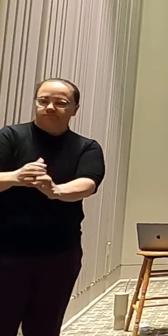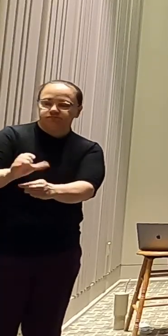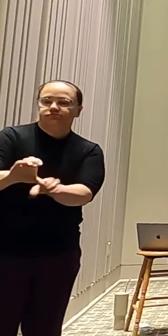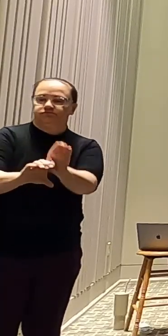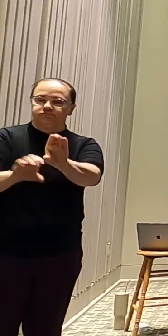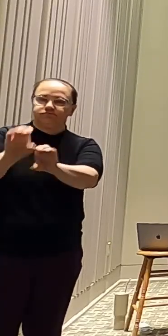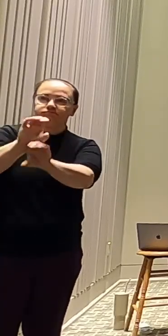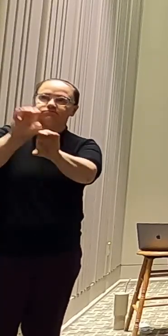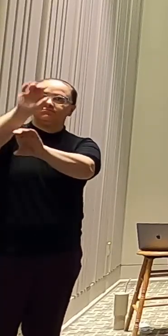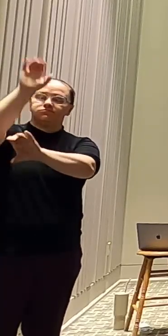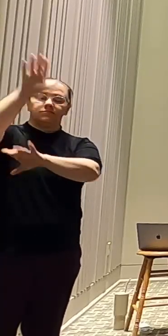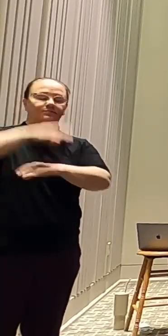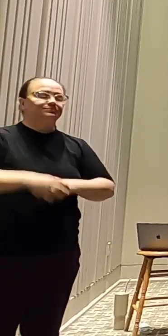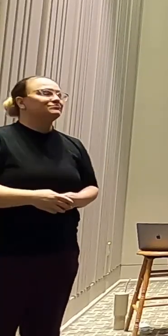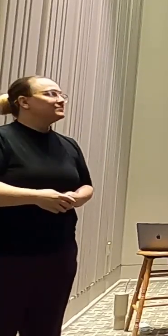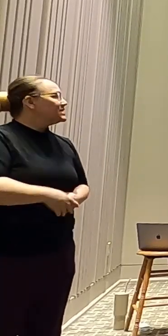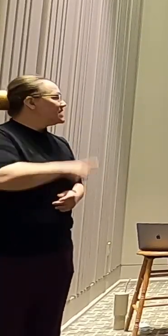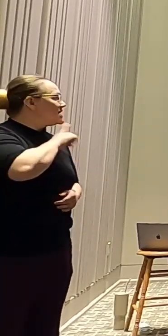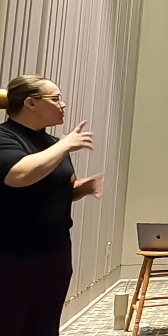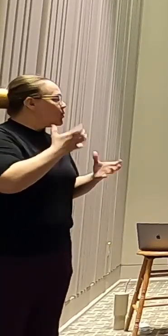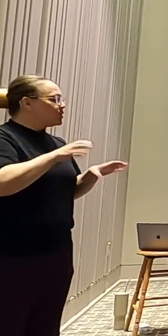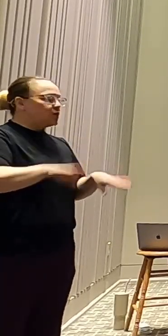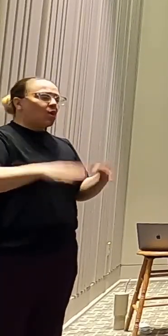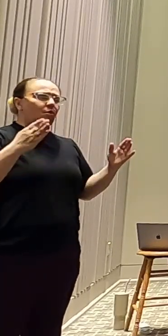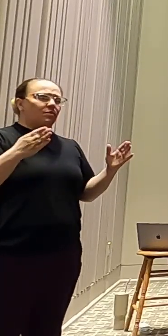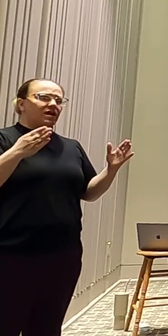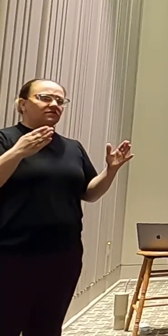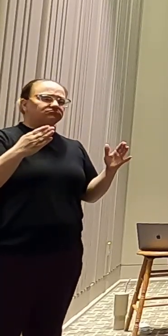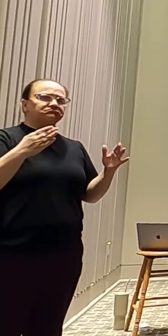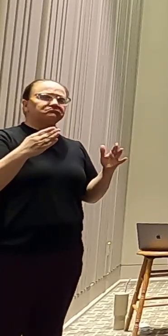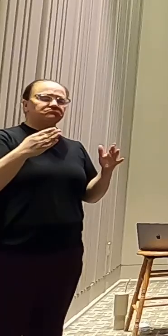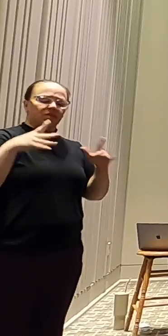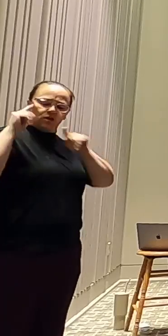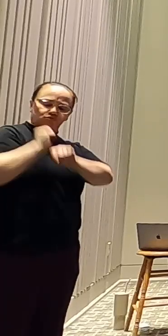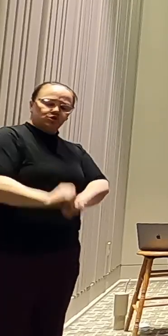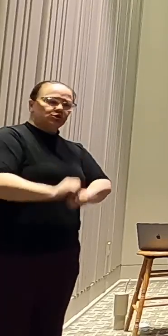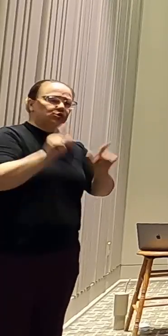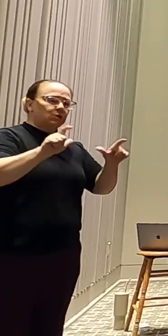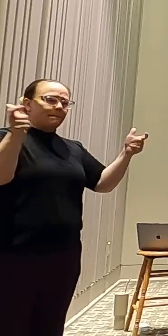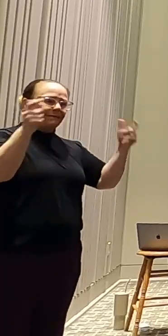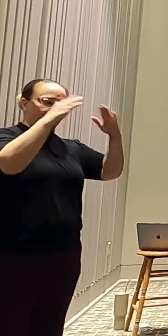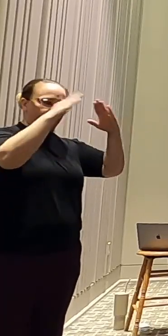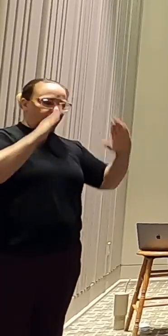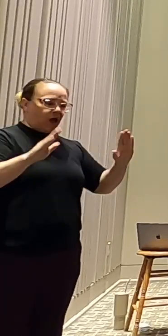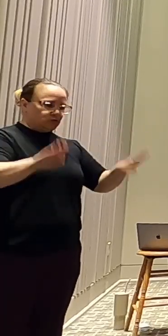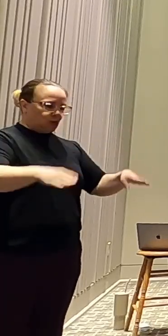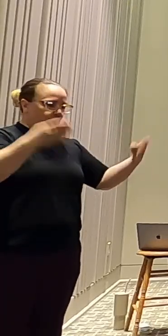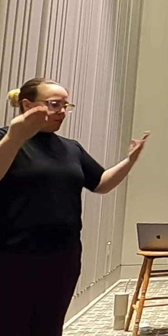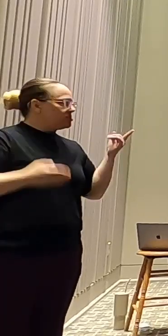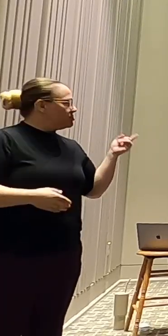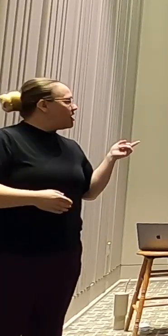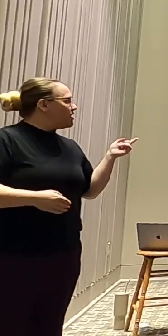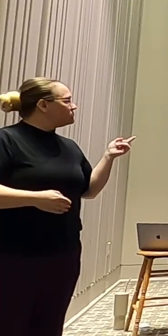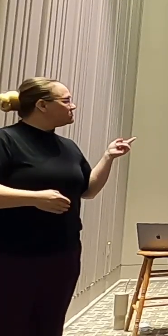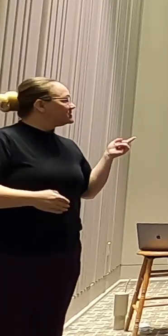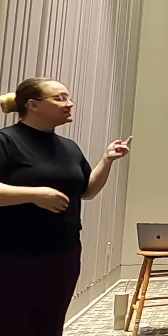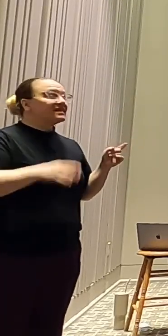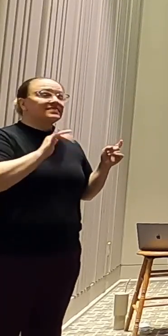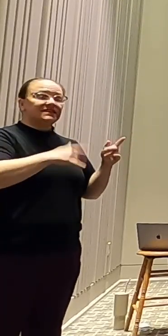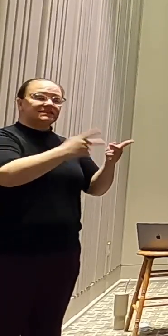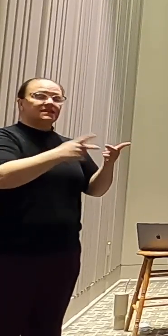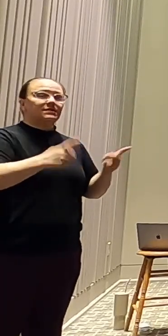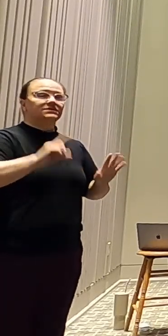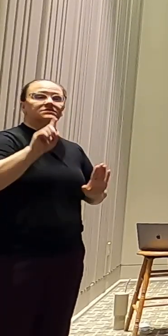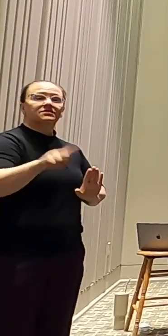constructing and opening a traditional big house at Thunderbird Park. And it was later, this is where the first legal potlatch